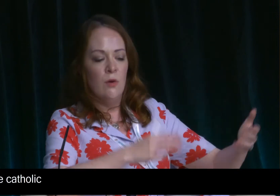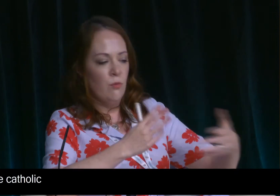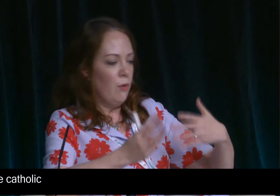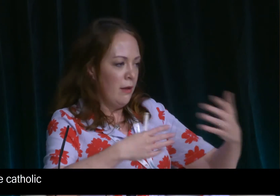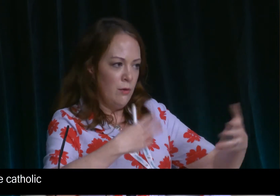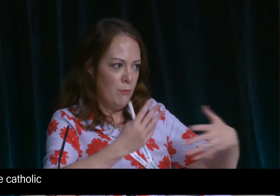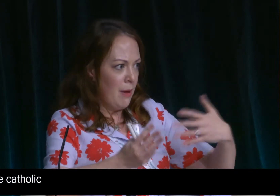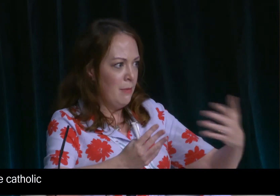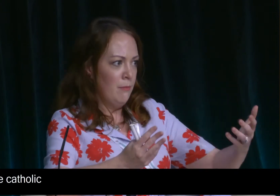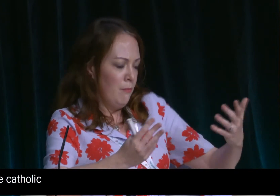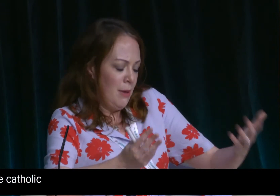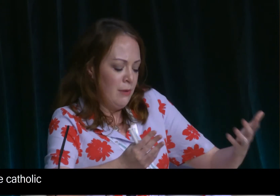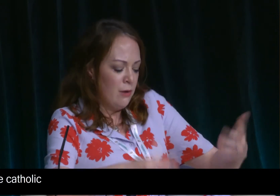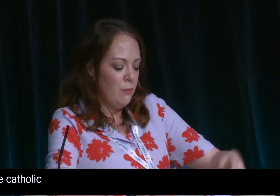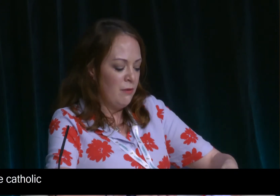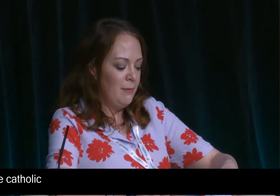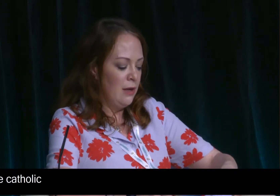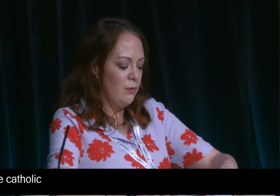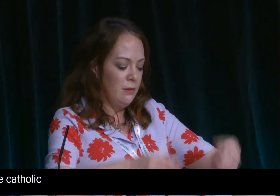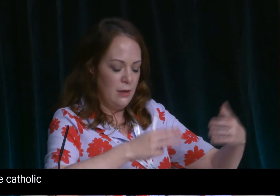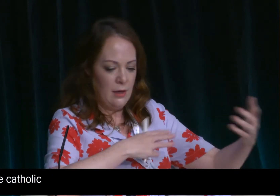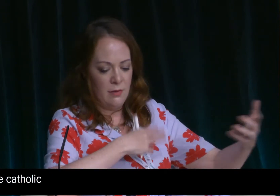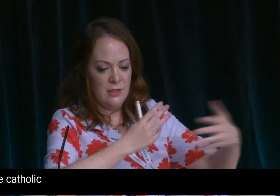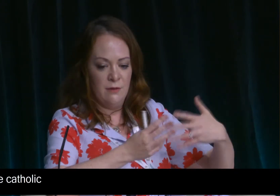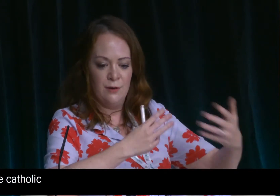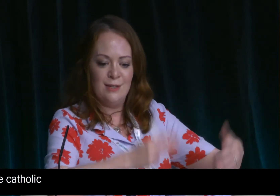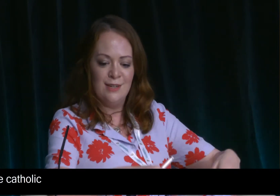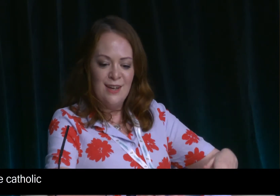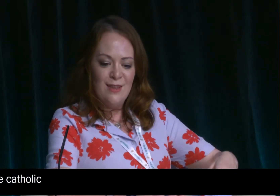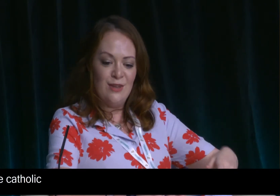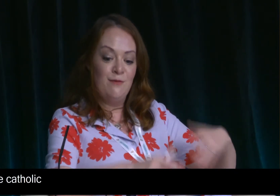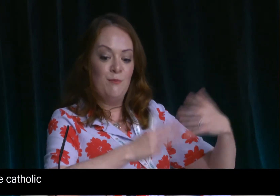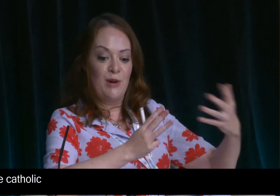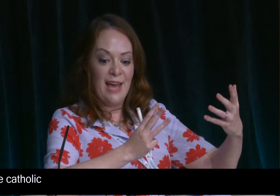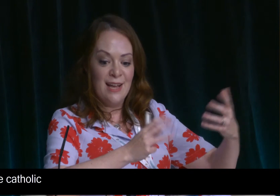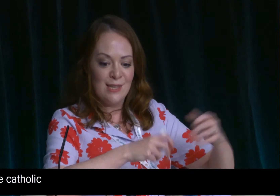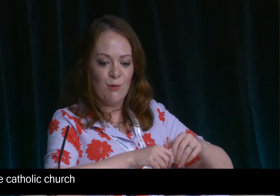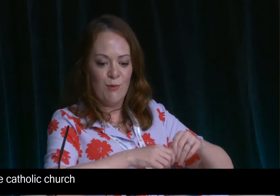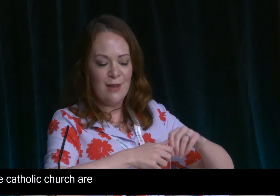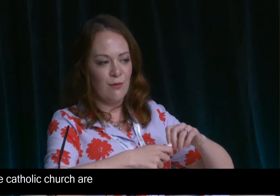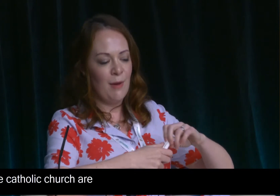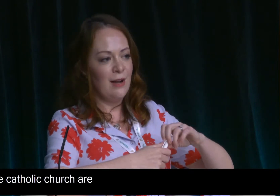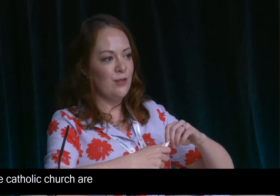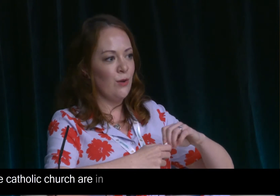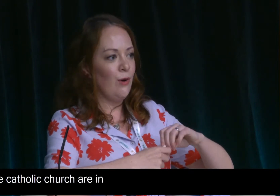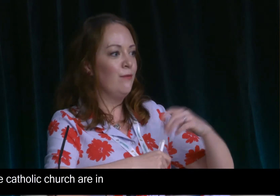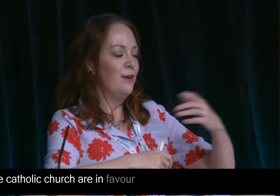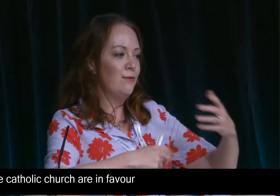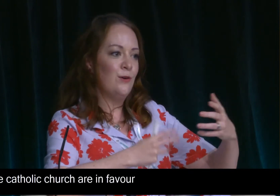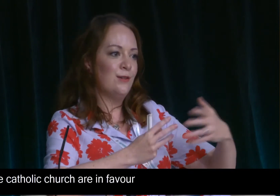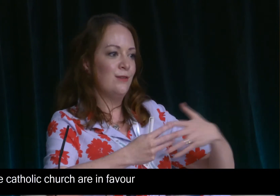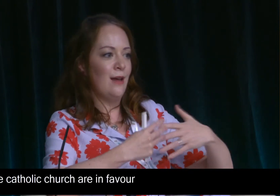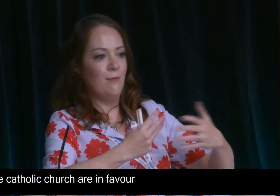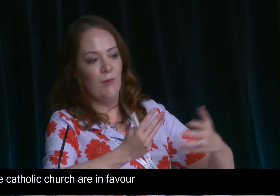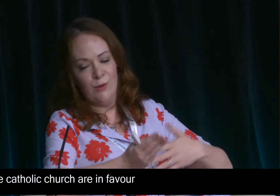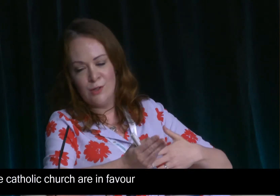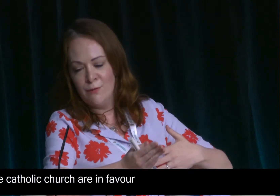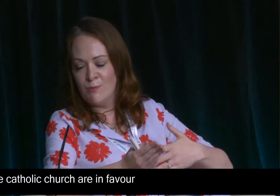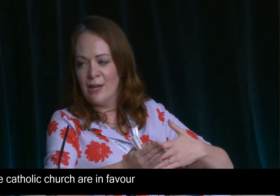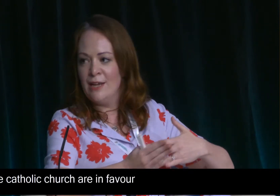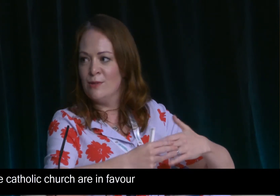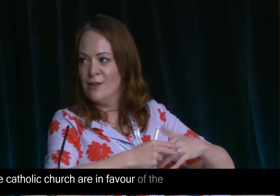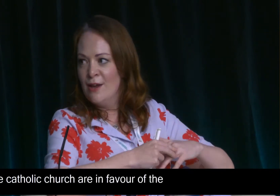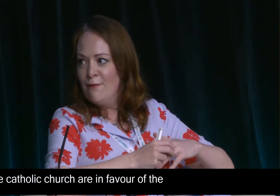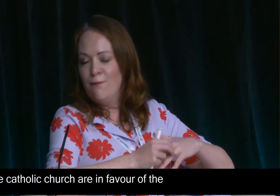regime. Many people here will be familiar with the different brigades that were raised from Ireland to go off. And of course, Ona